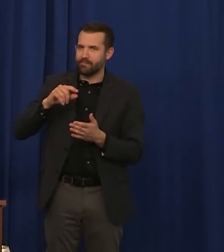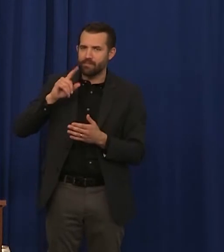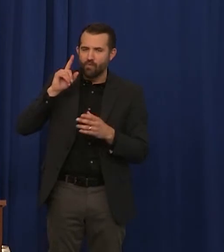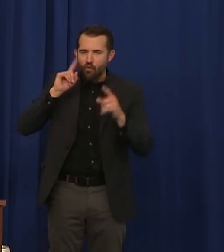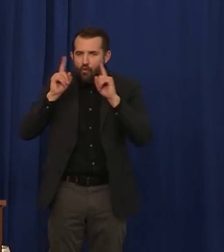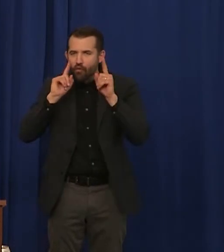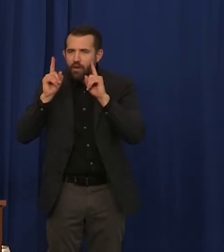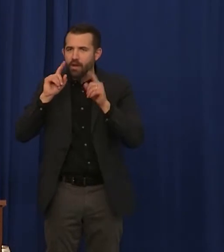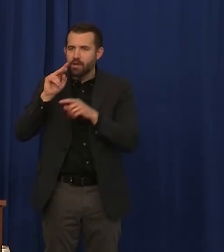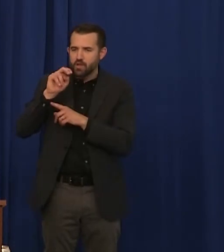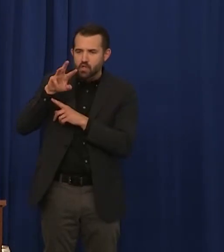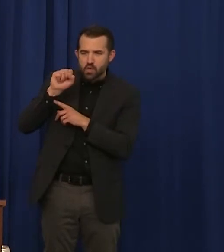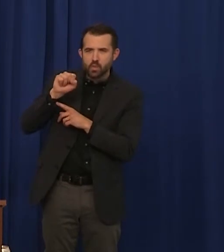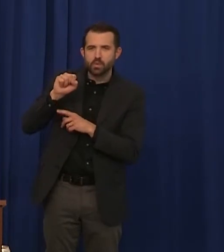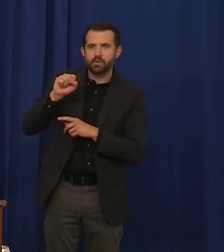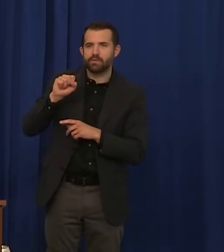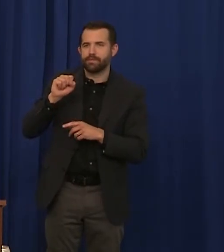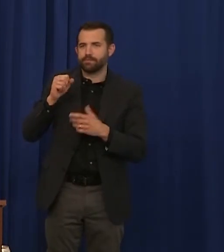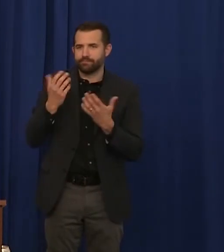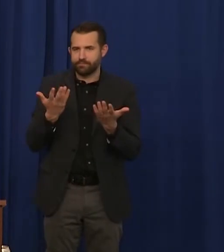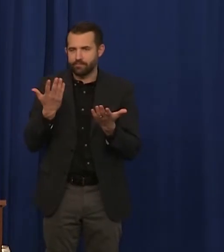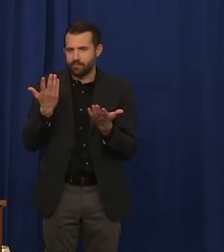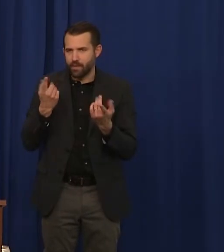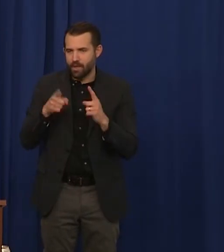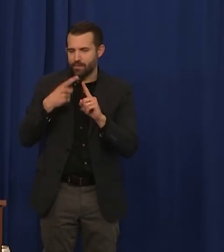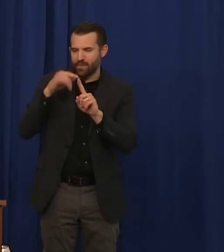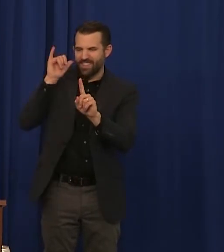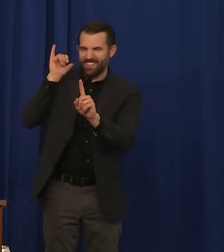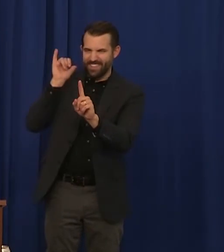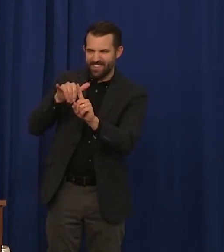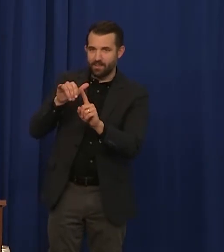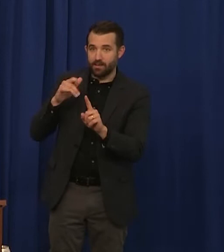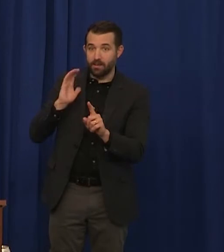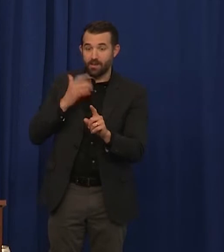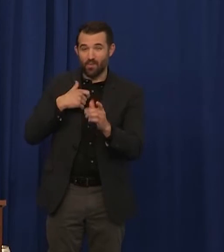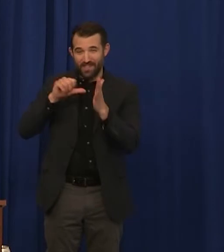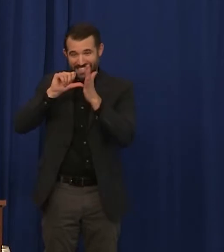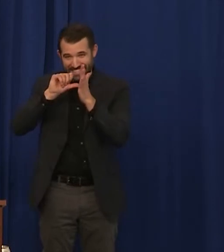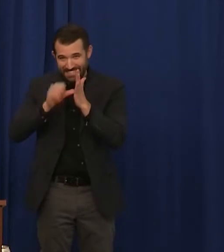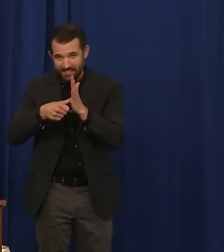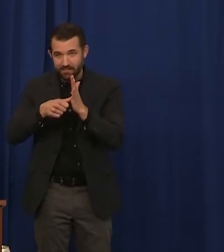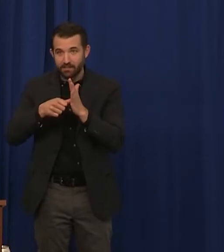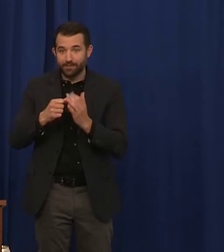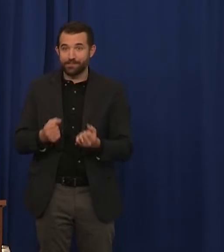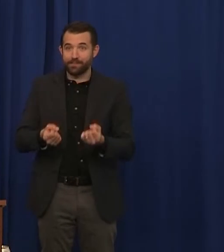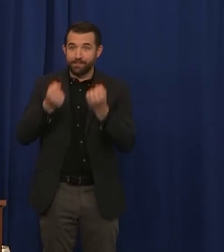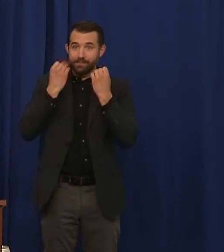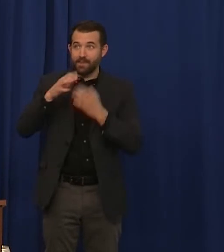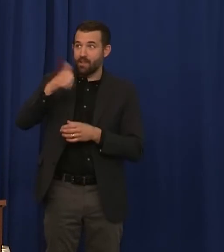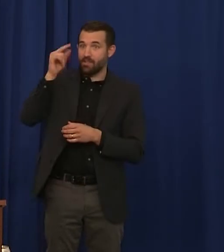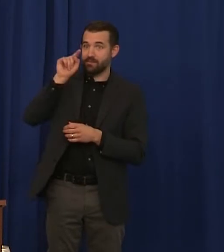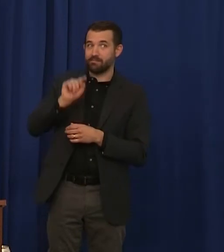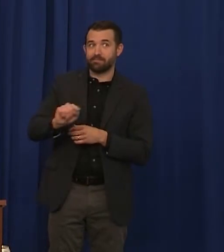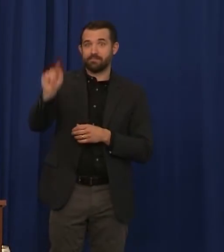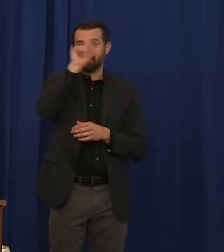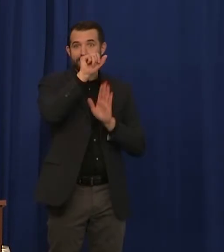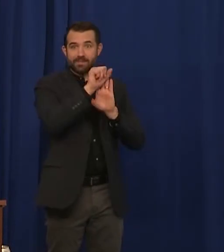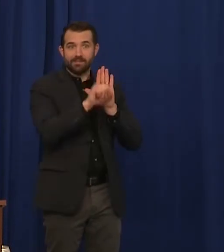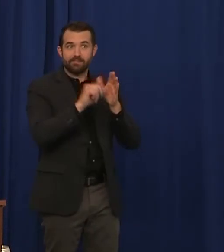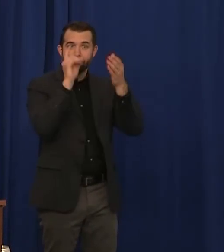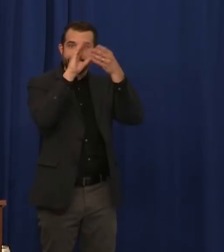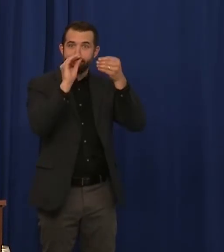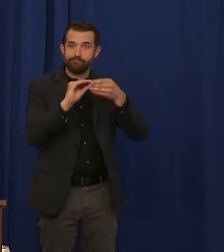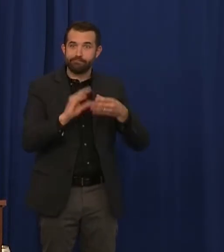take a moment, Amy, to just reemphasize for everybody that although a lot of other states are talking about doing contact tracing,